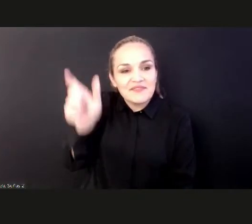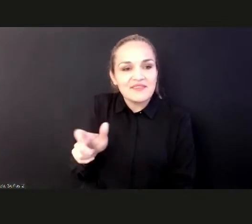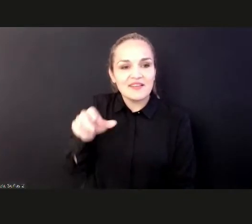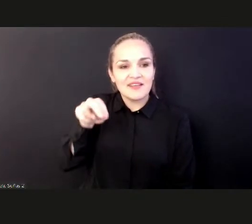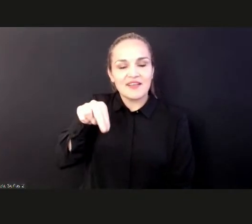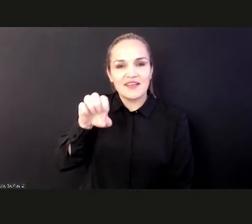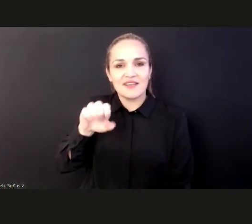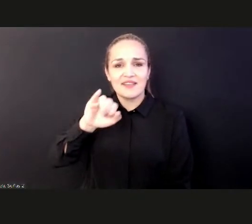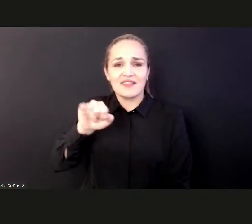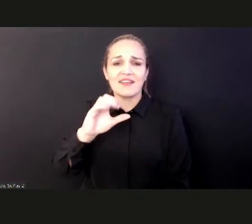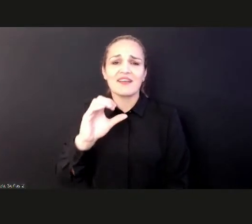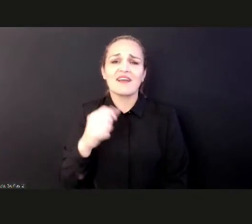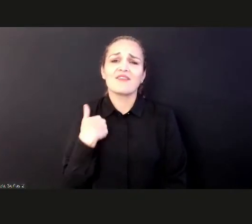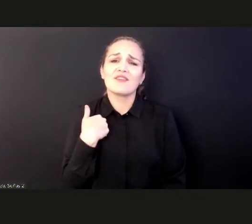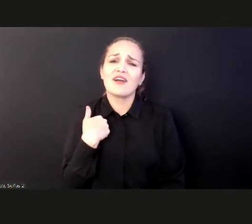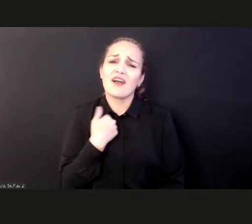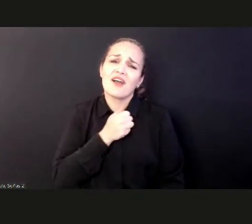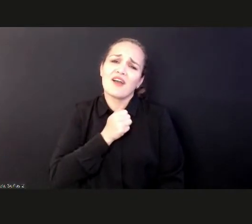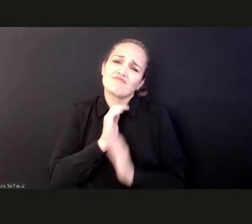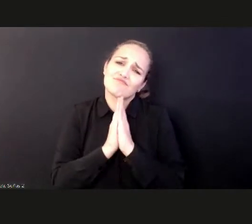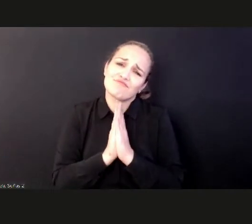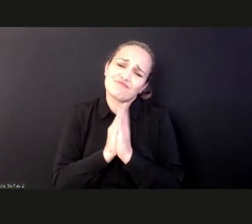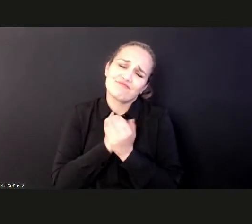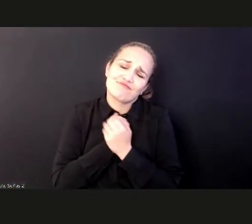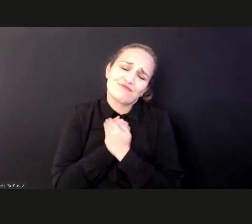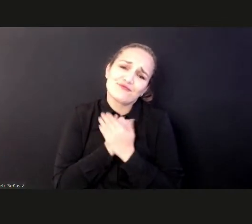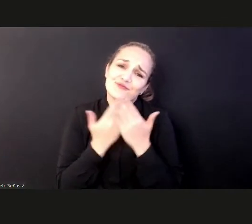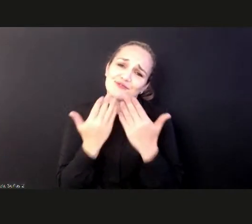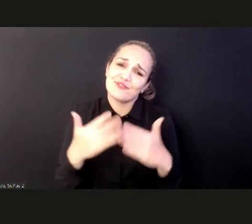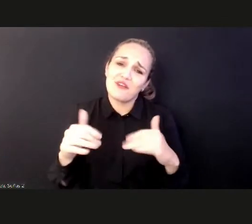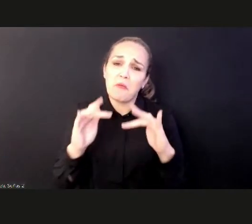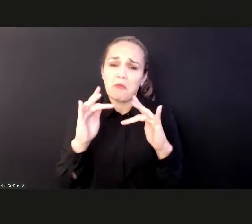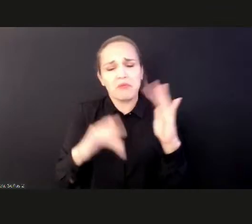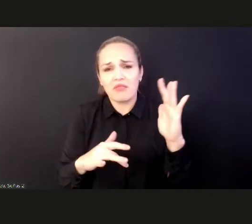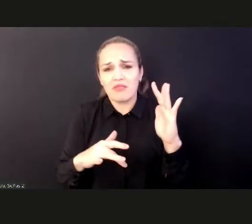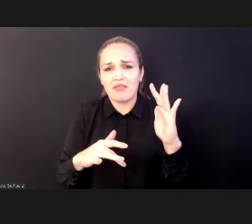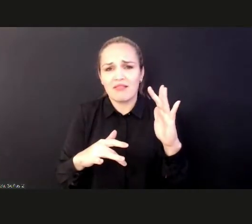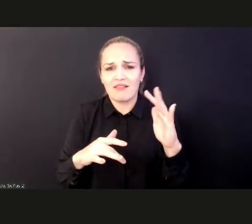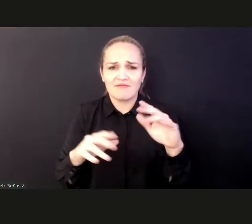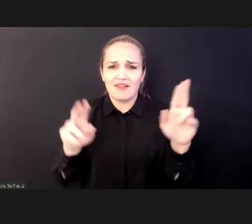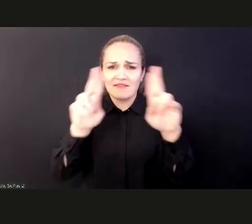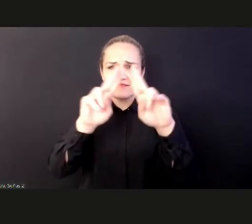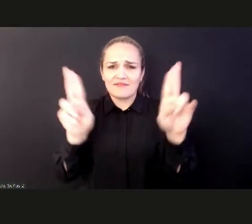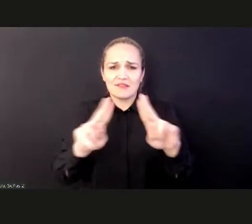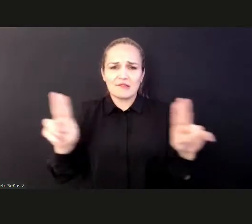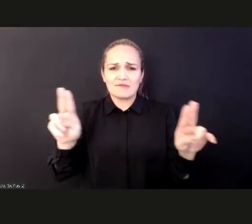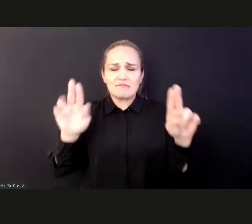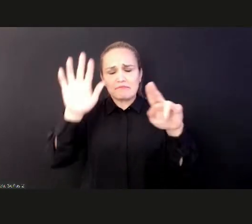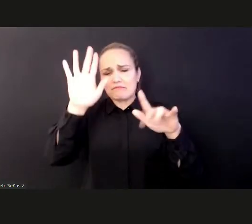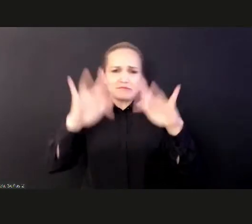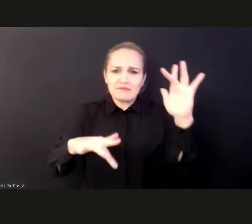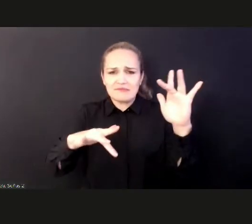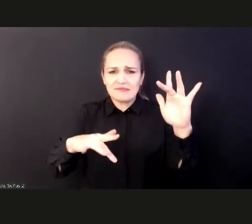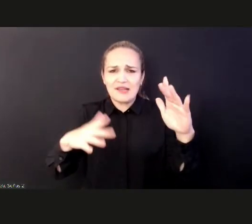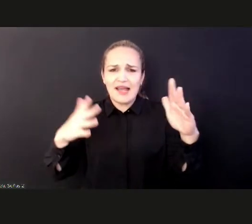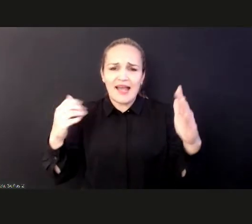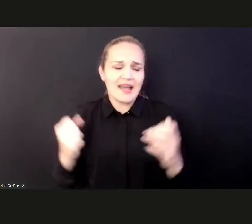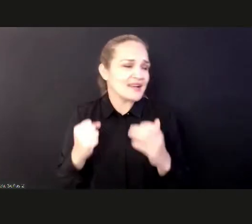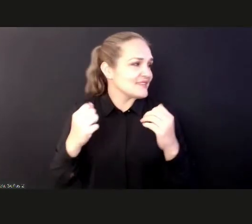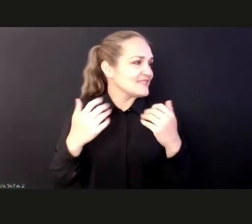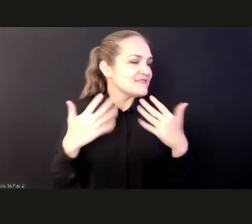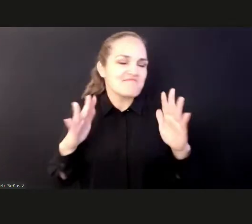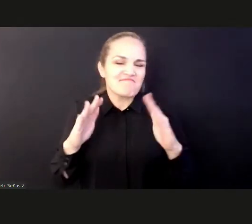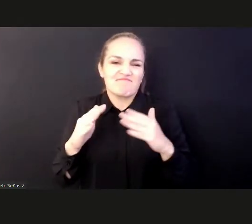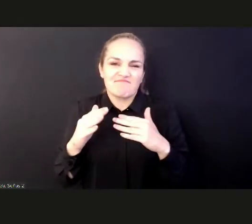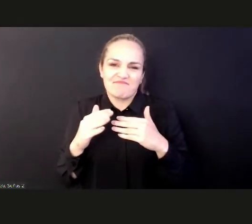my apologies again. And thank you so much for inviting me and of course, WTTC, World Travel and Tourism Council, to participate in